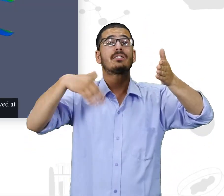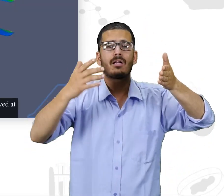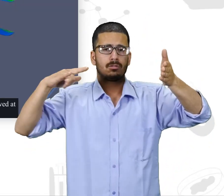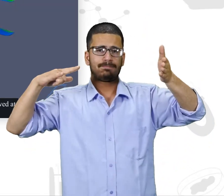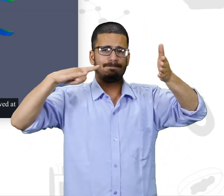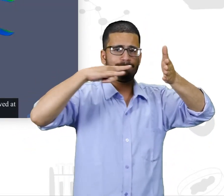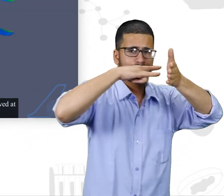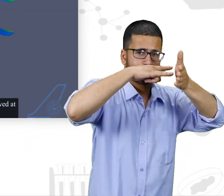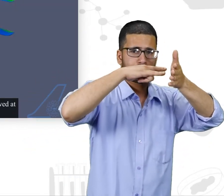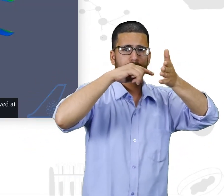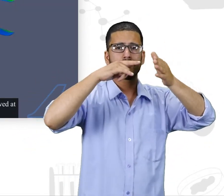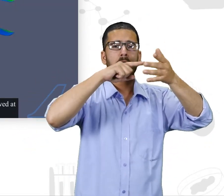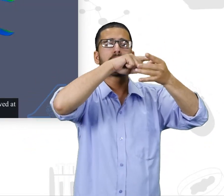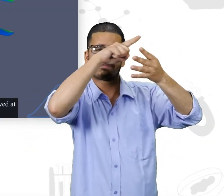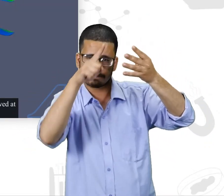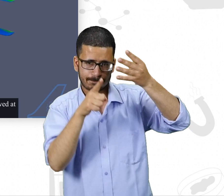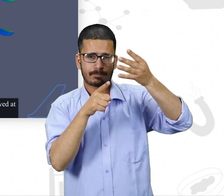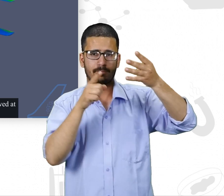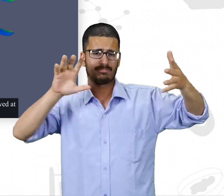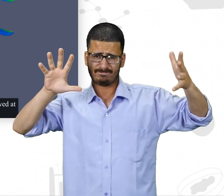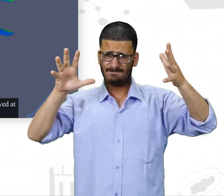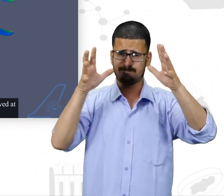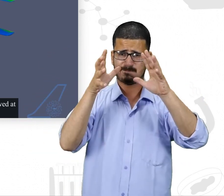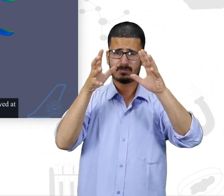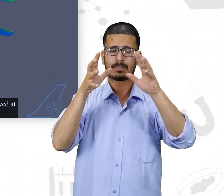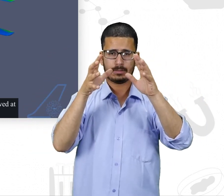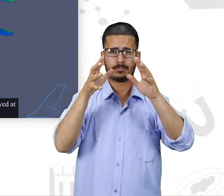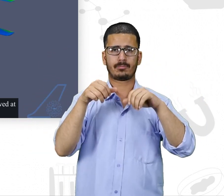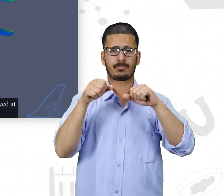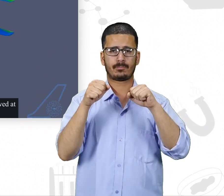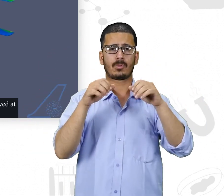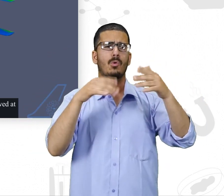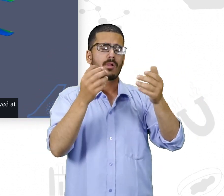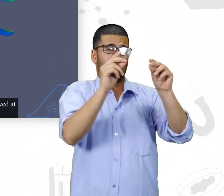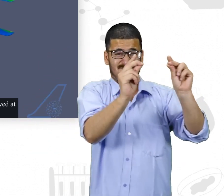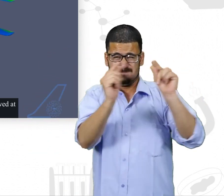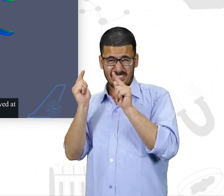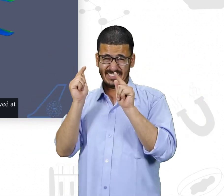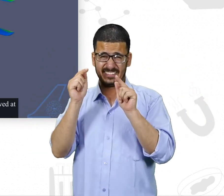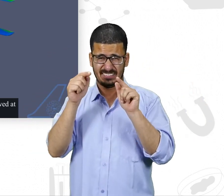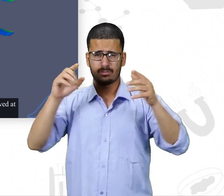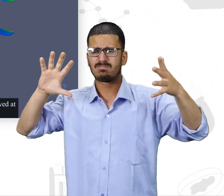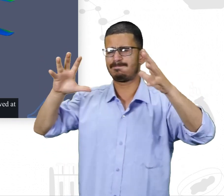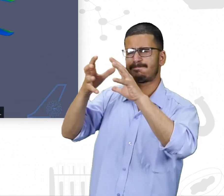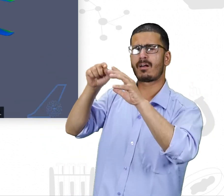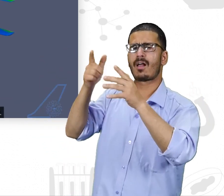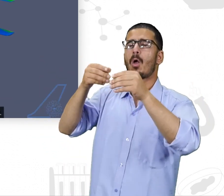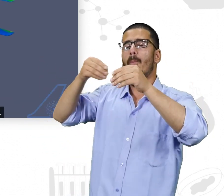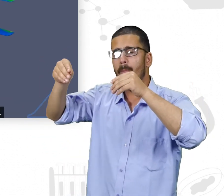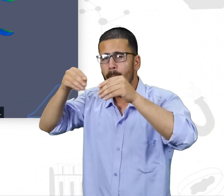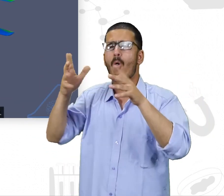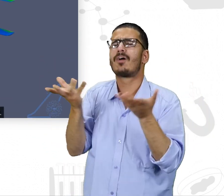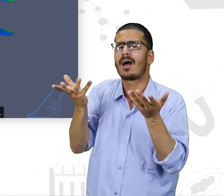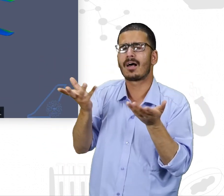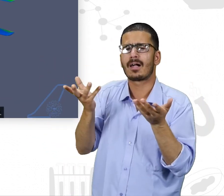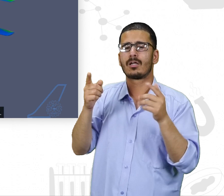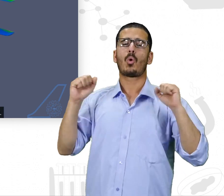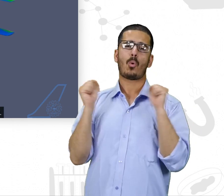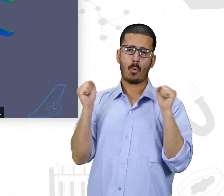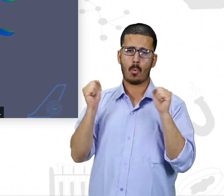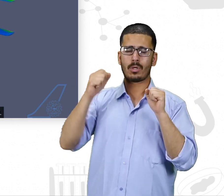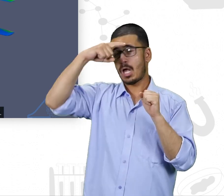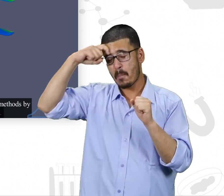Once the grid is ready, fluid flow governing equations are solved at those grid points for getting all the flow variables, for example,